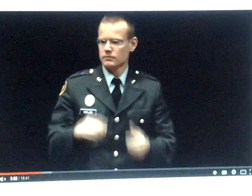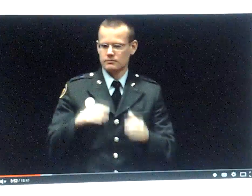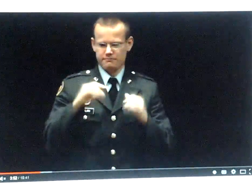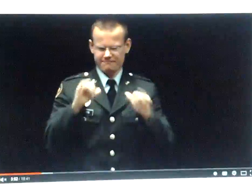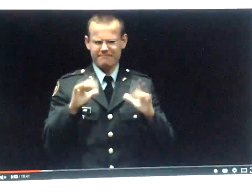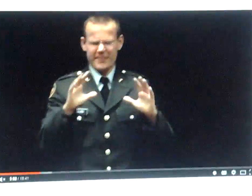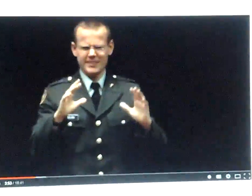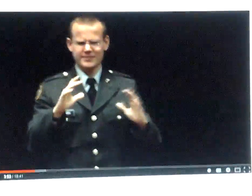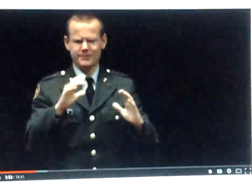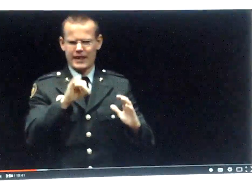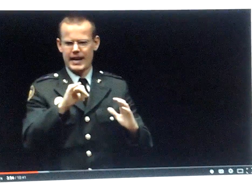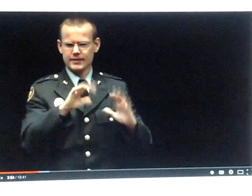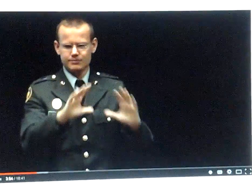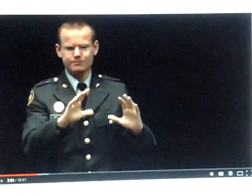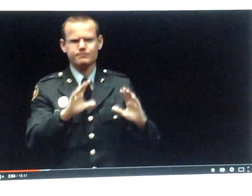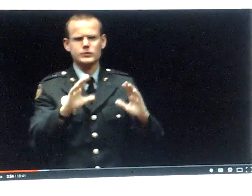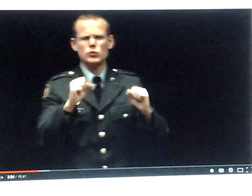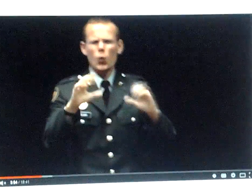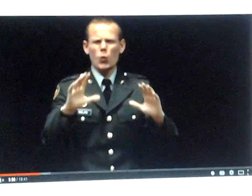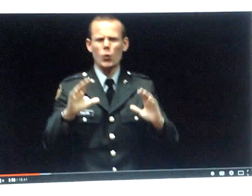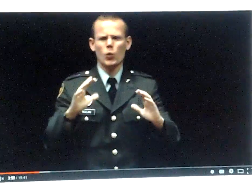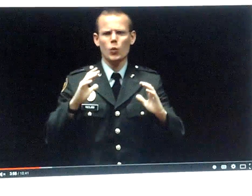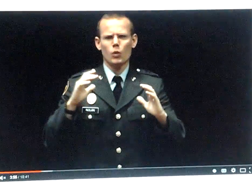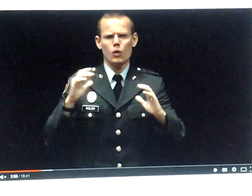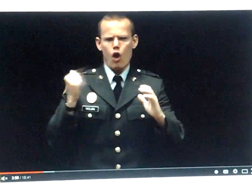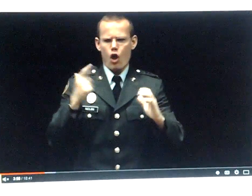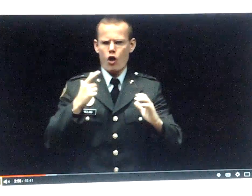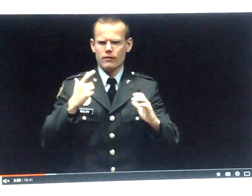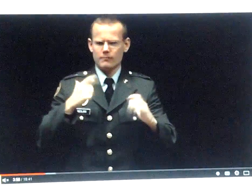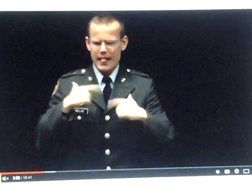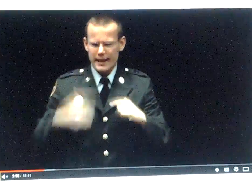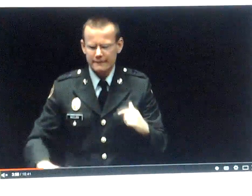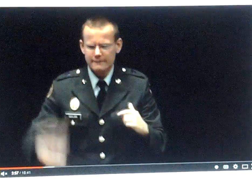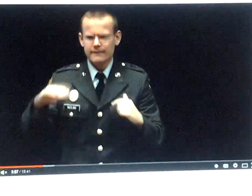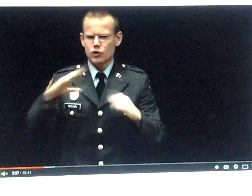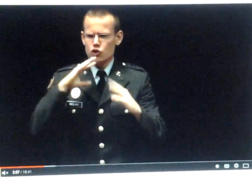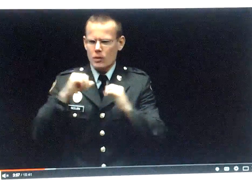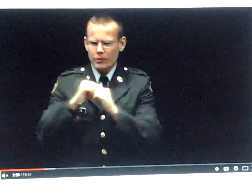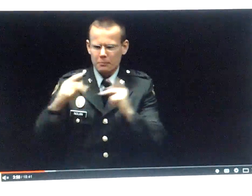So I mailed the paperwork.